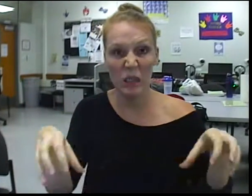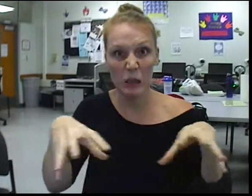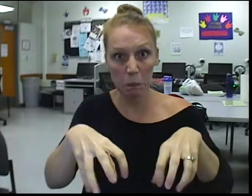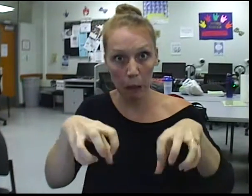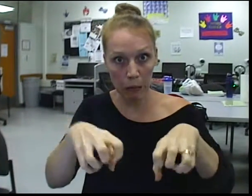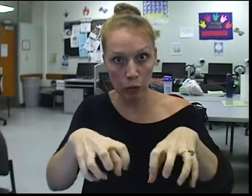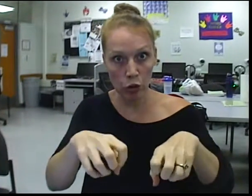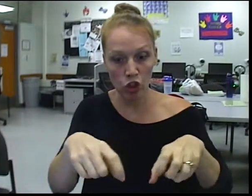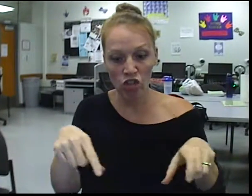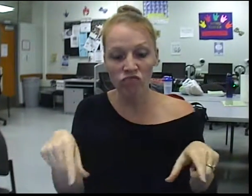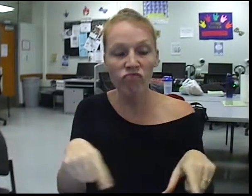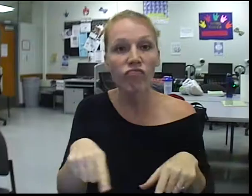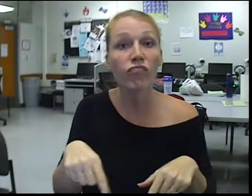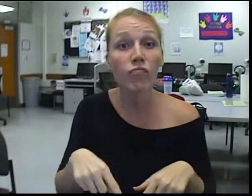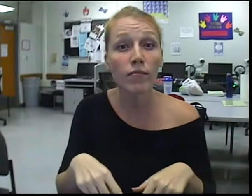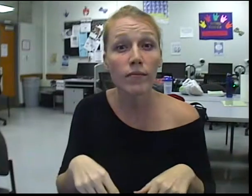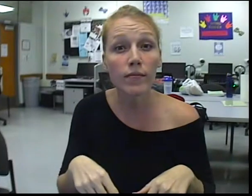Is this sponge saturated?